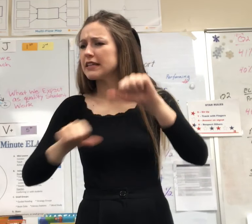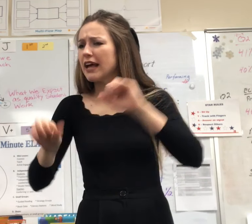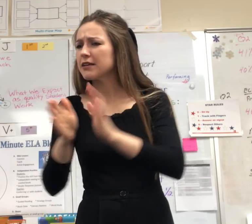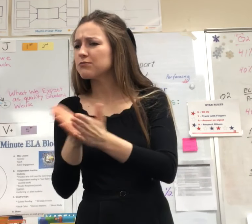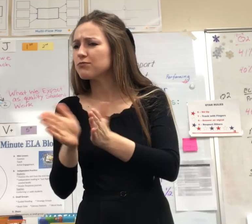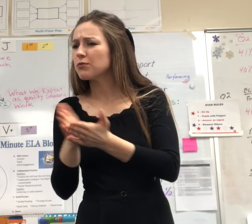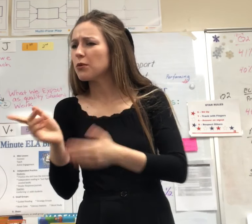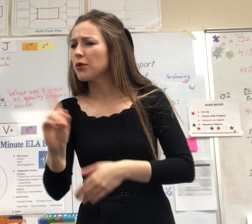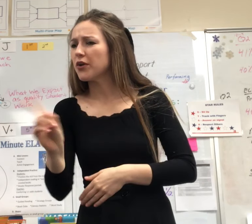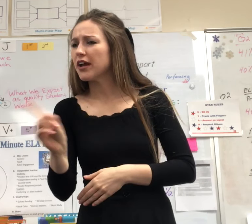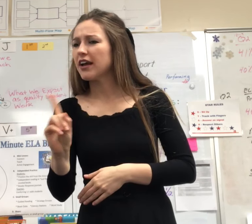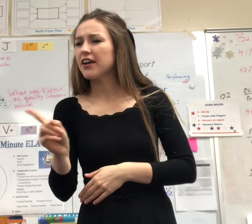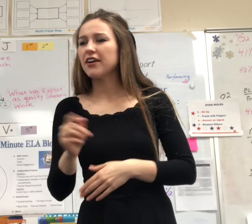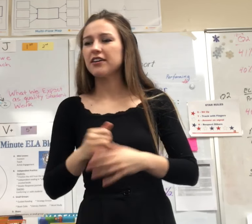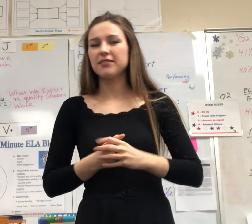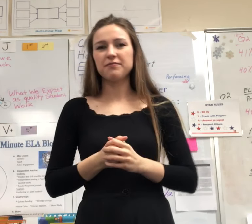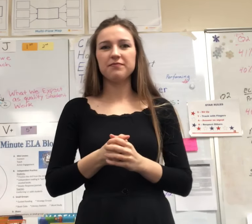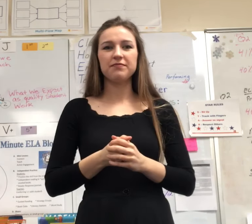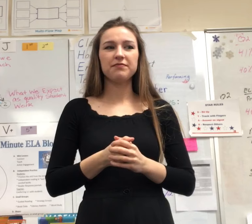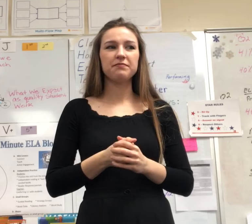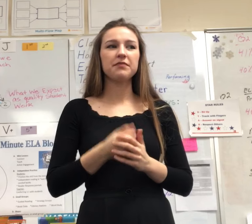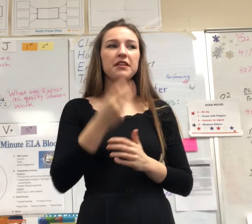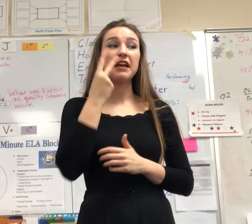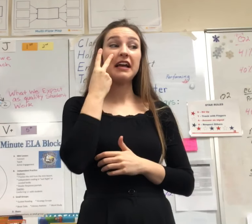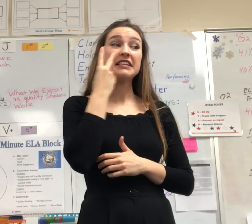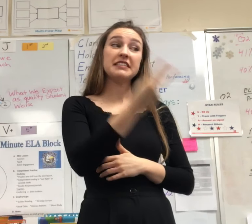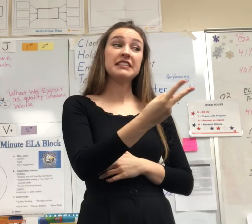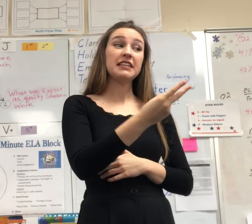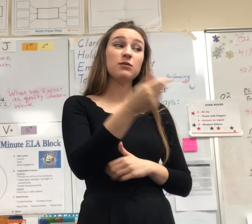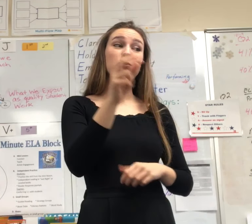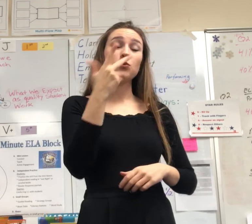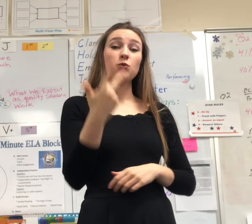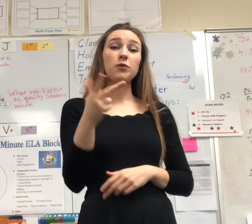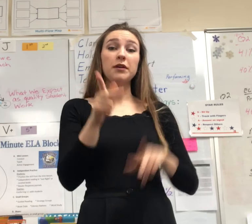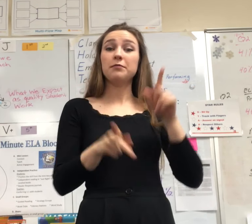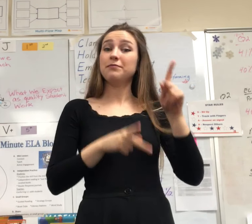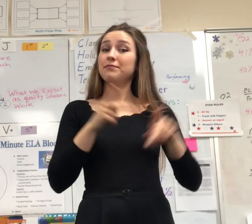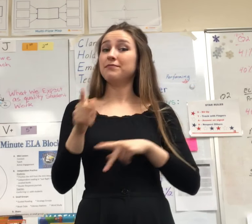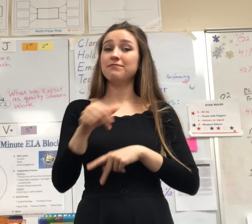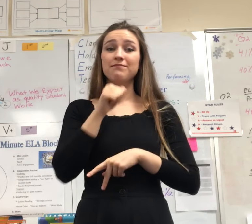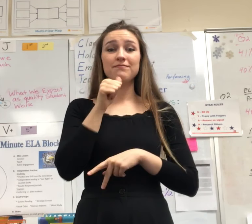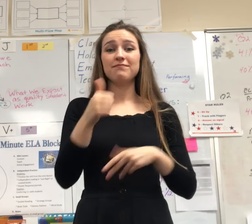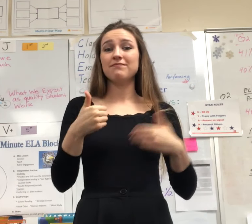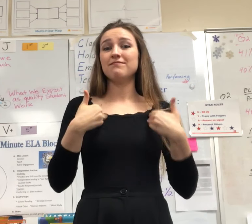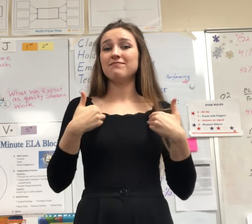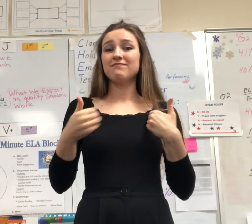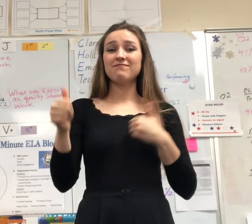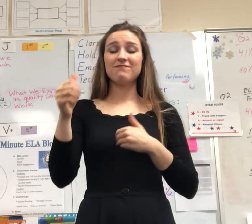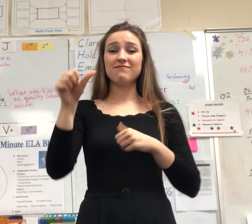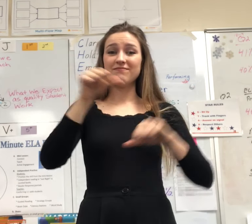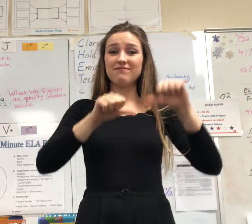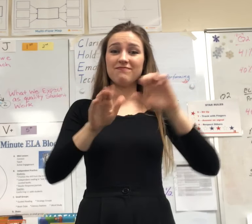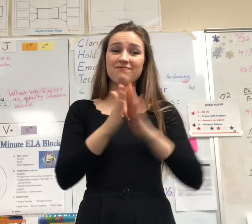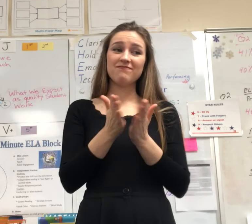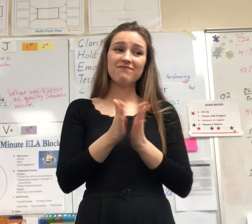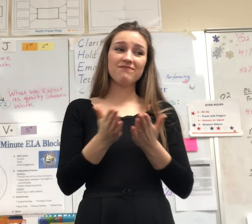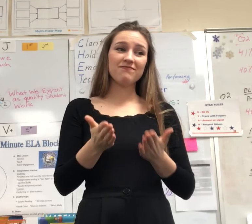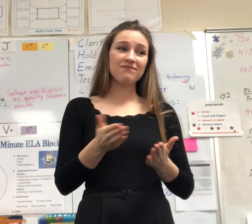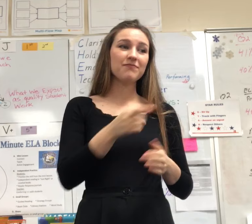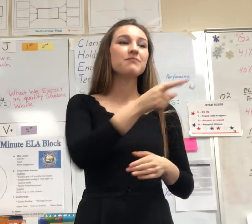science journals. I'm seeing about 3 people without their journals on their desks. Okay, good. And I see those